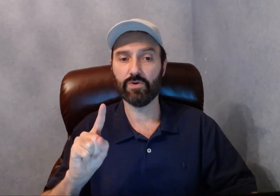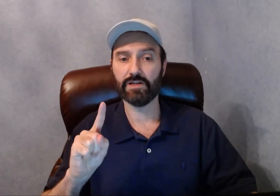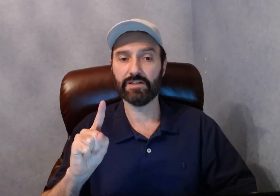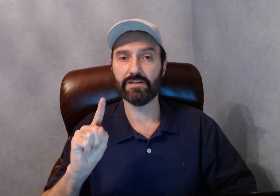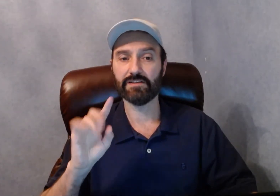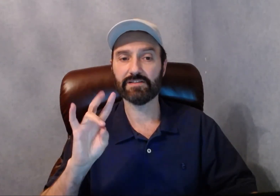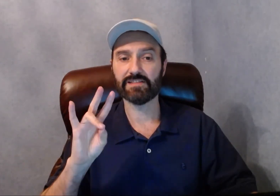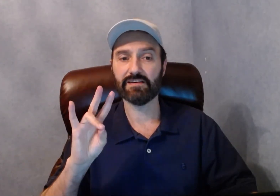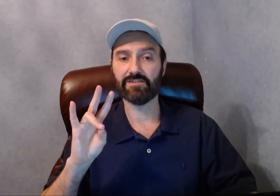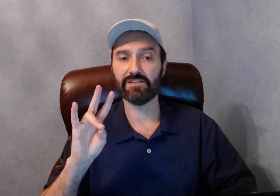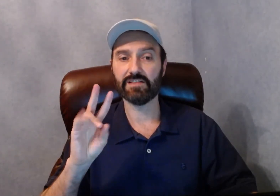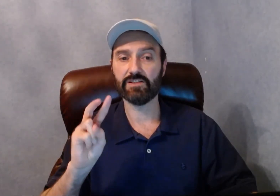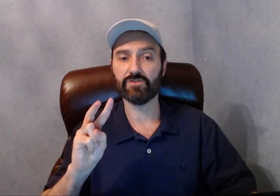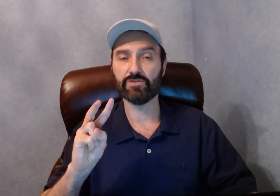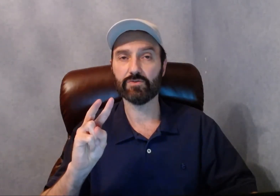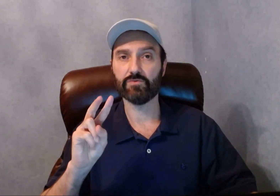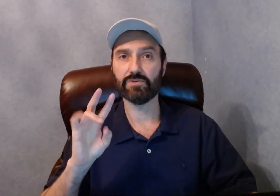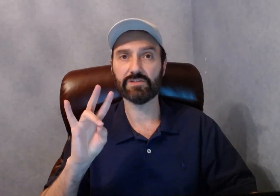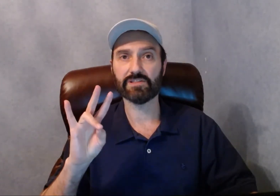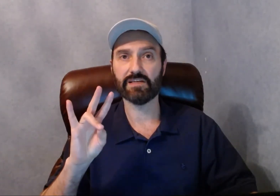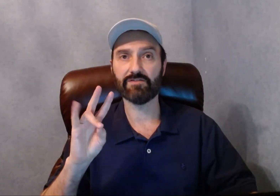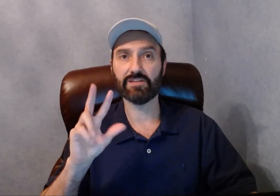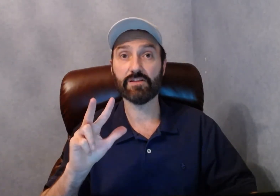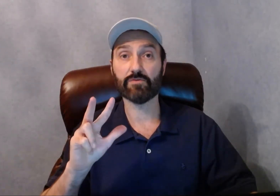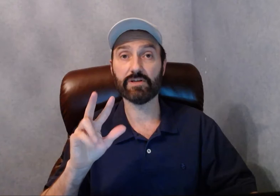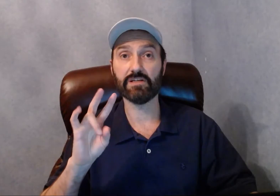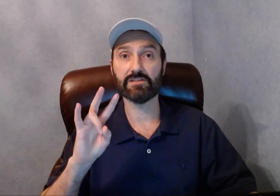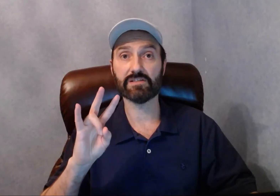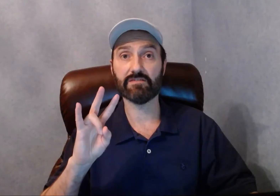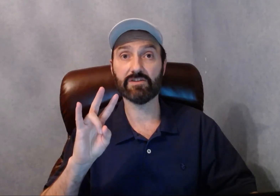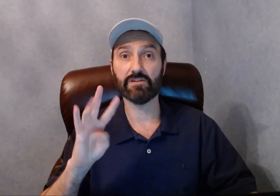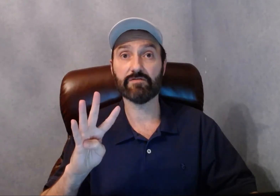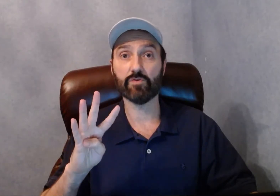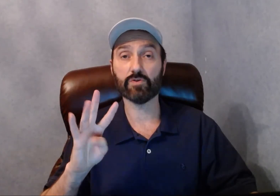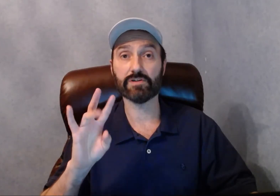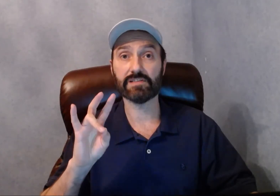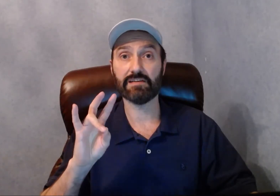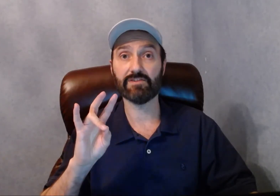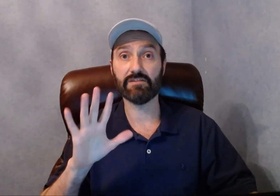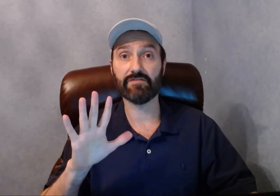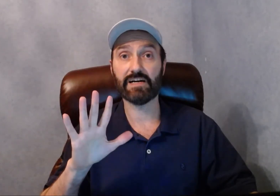71, 72, 73, 74, 75,